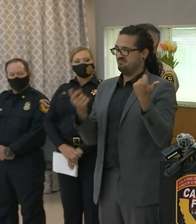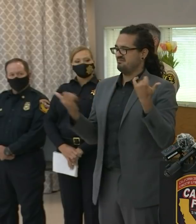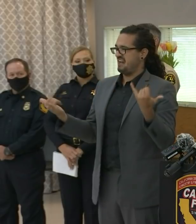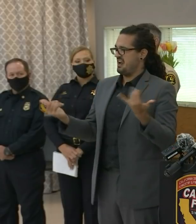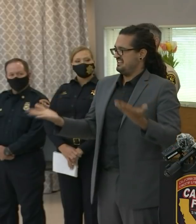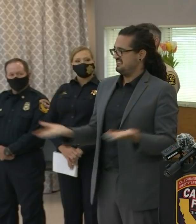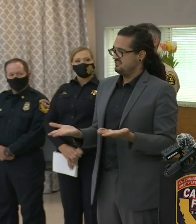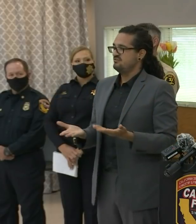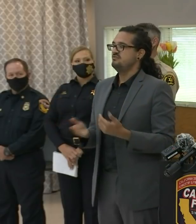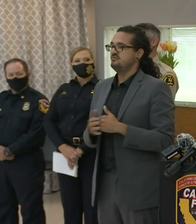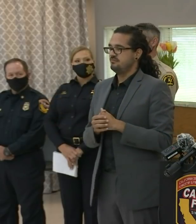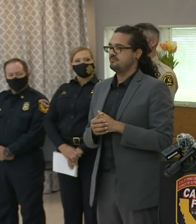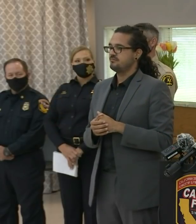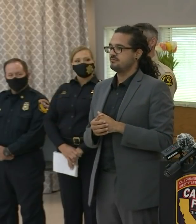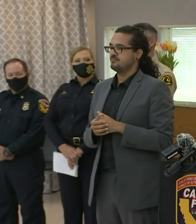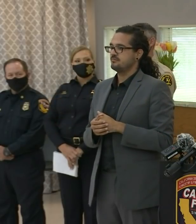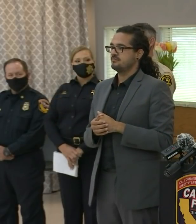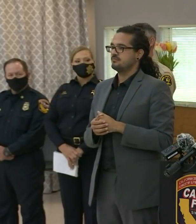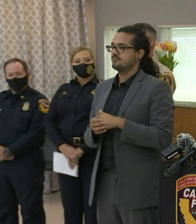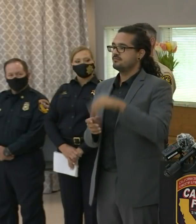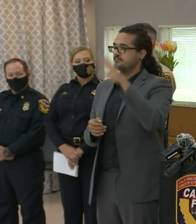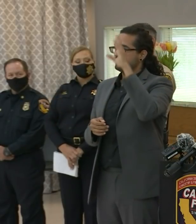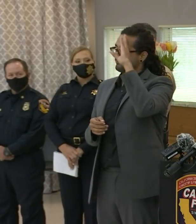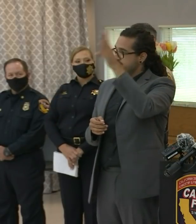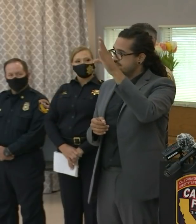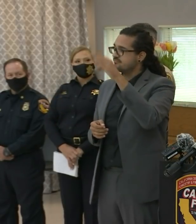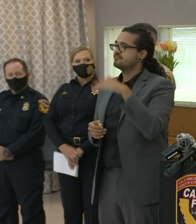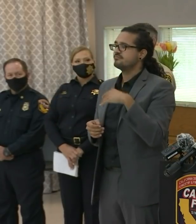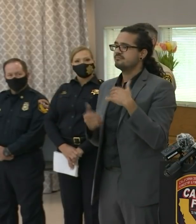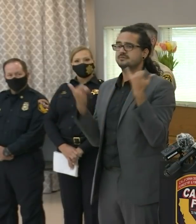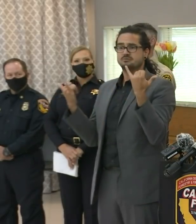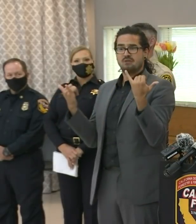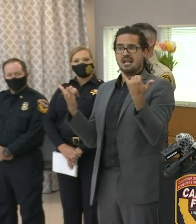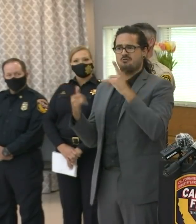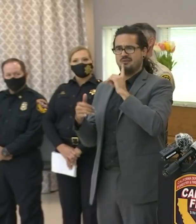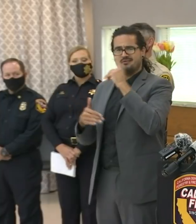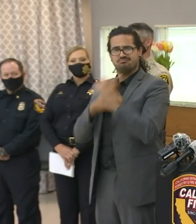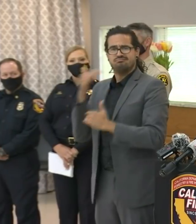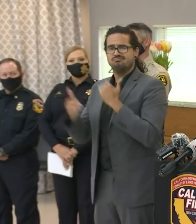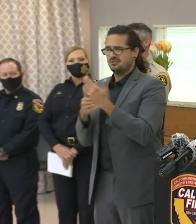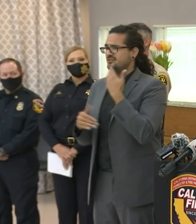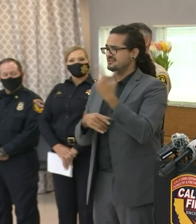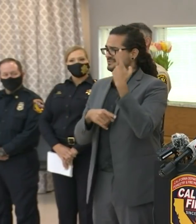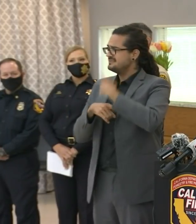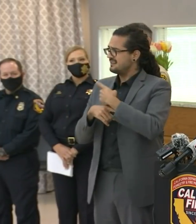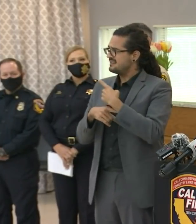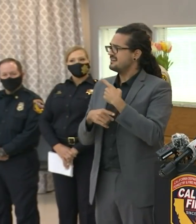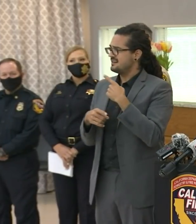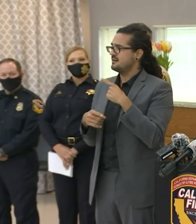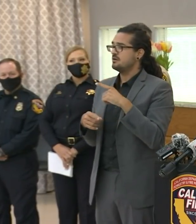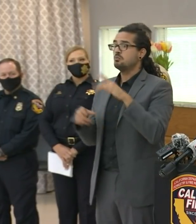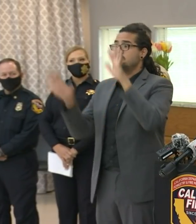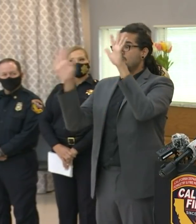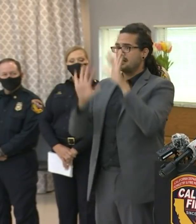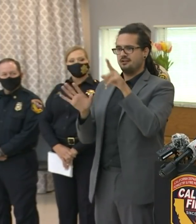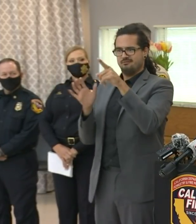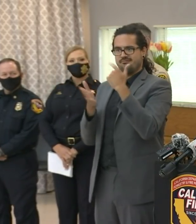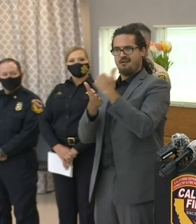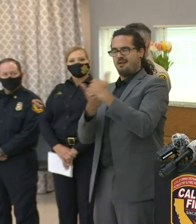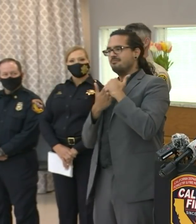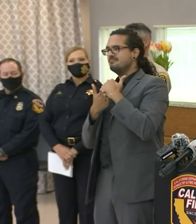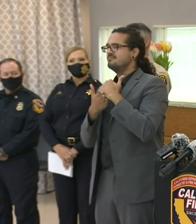Good evening. Good day of firefighting today. The weather has been cooperating with us as it has within the past 24 hours. So it's given us an